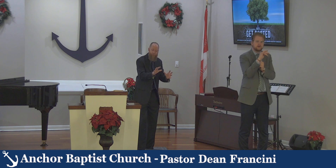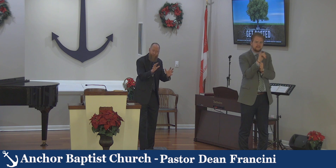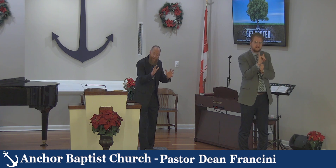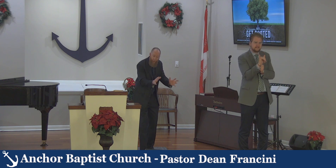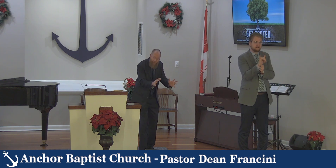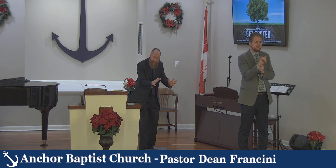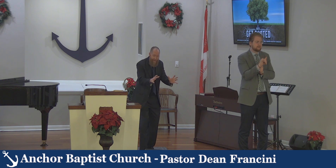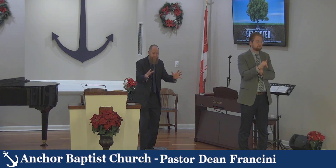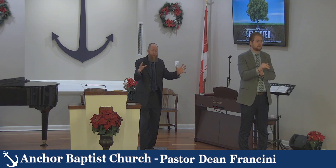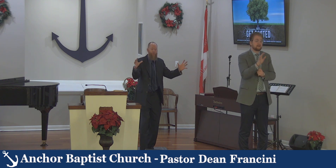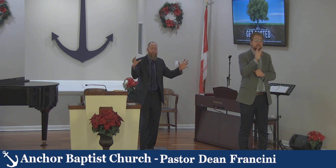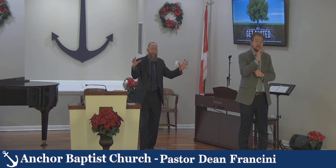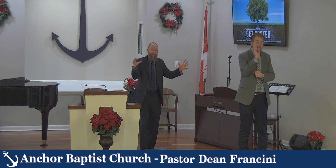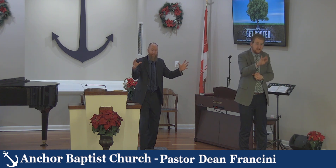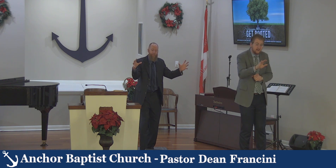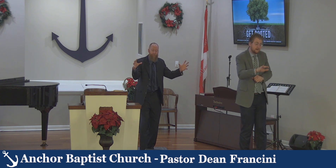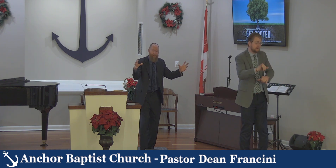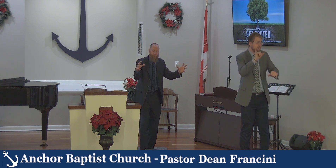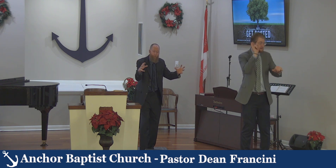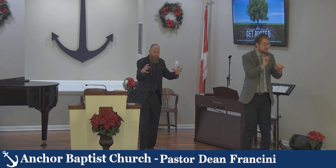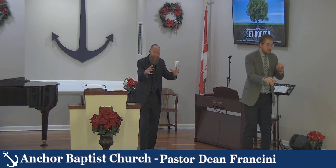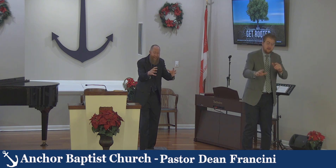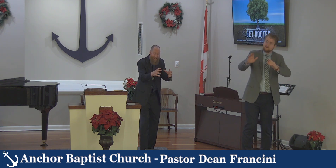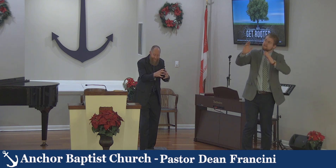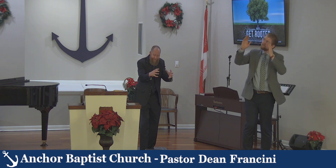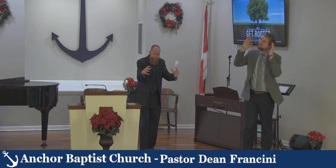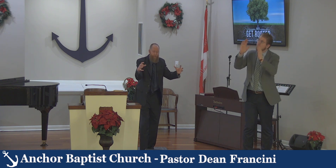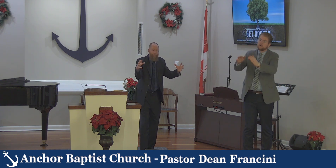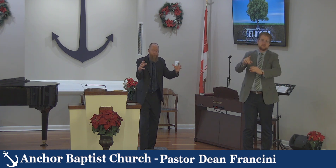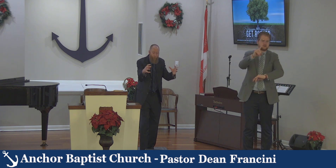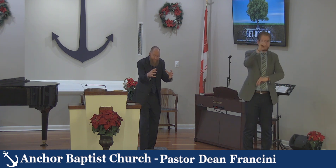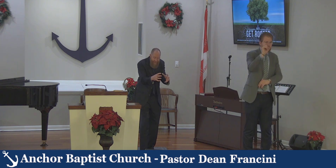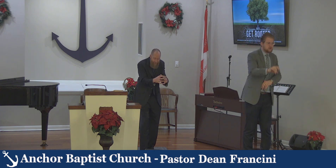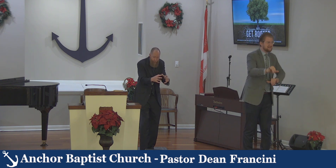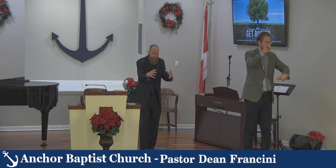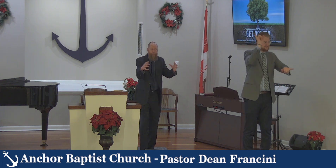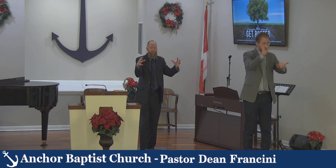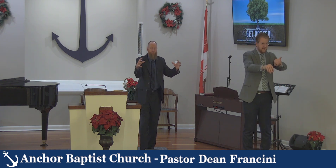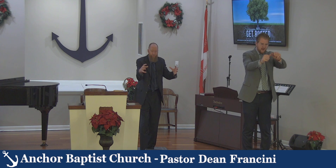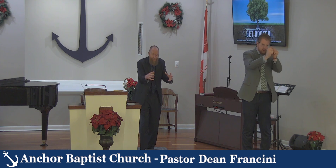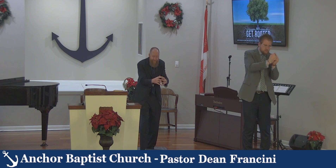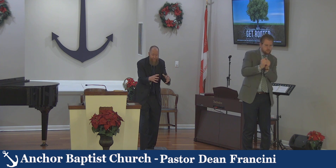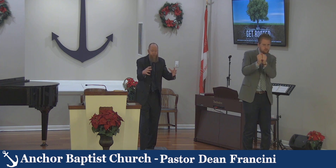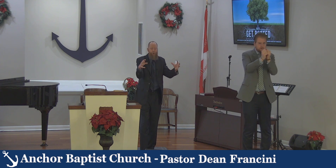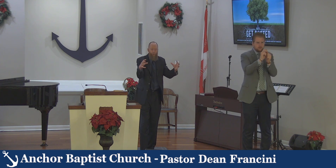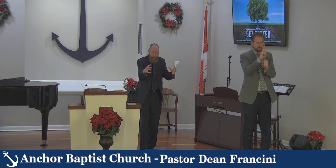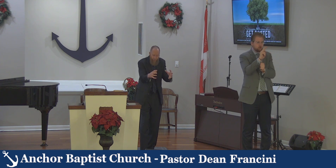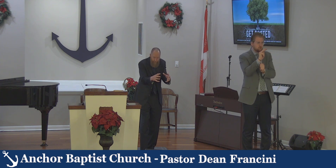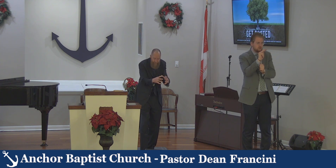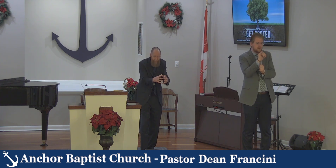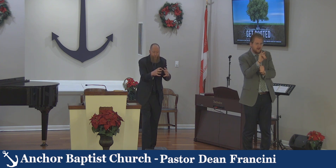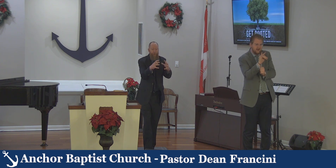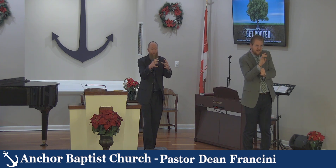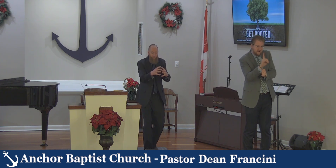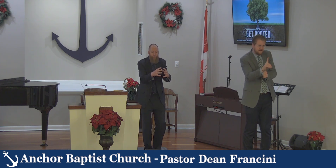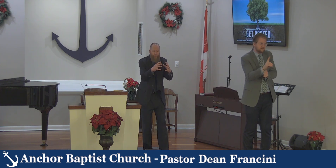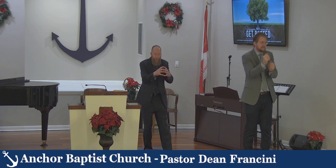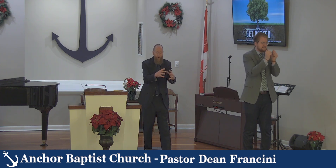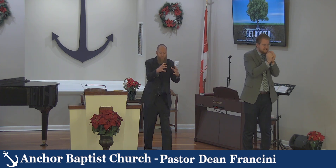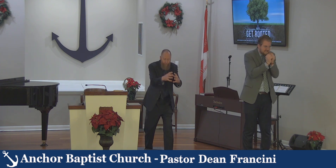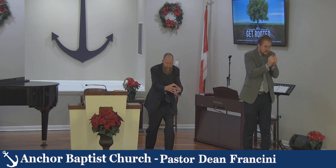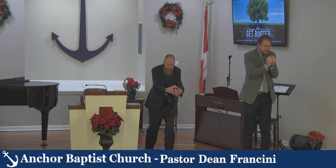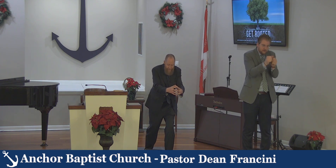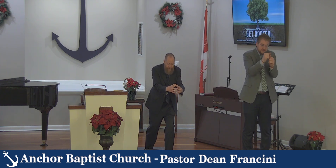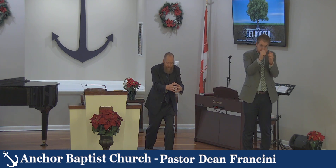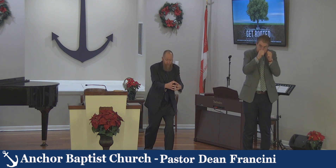focused, stay organized. You guys need to stay united together, submitting one to another for the